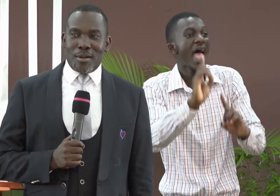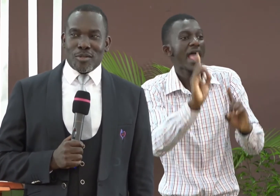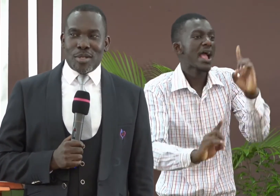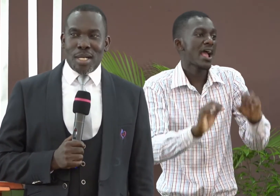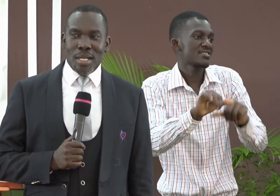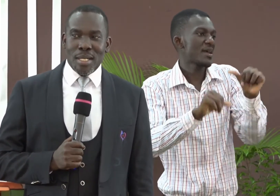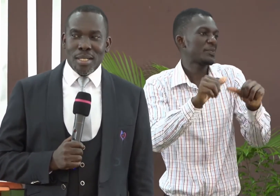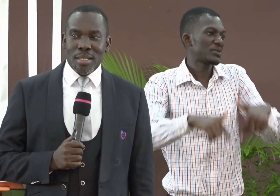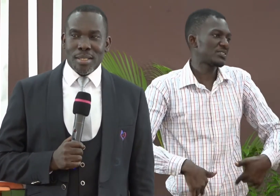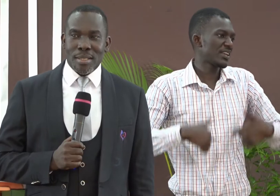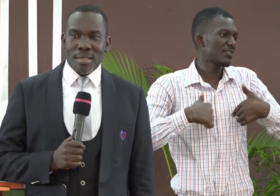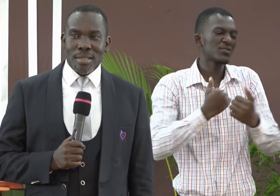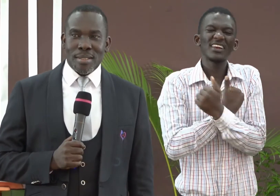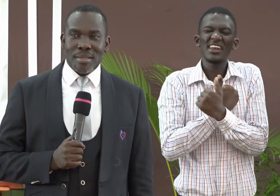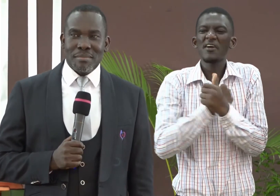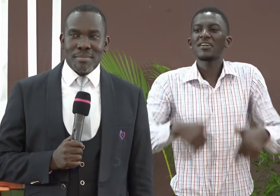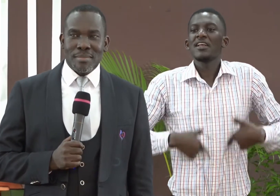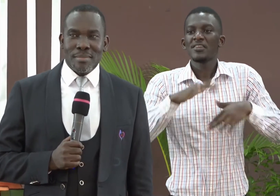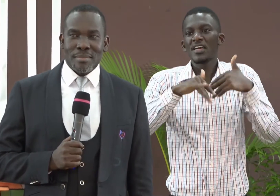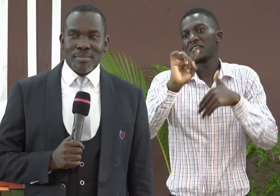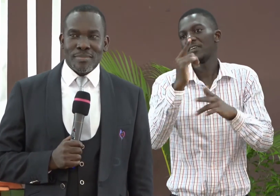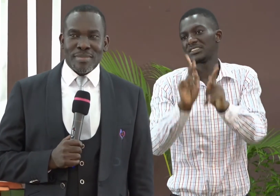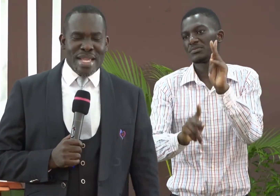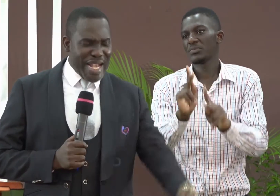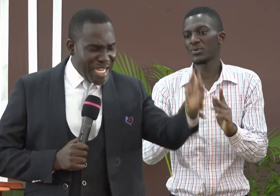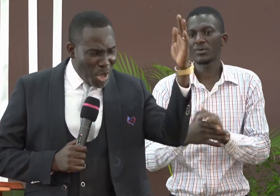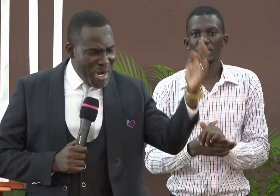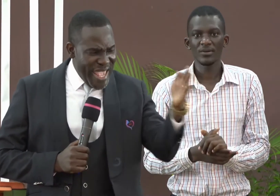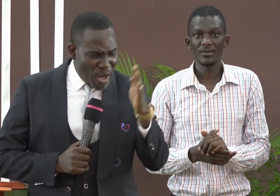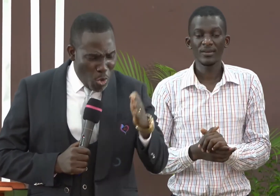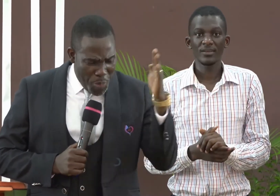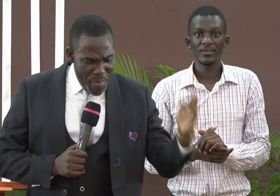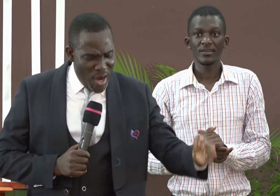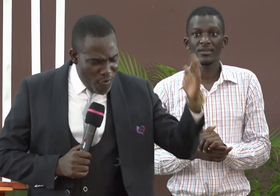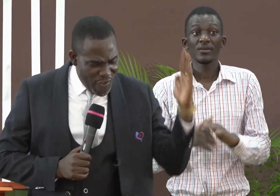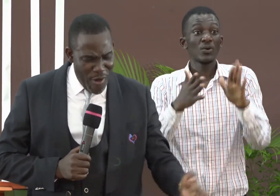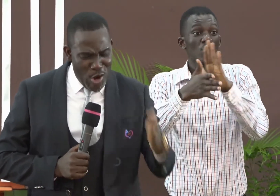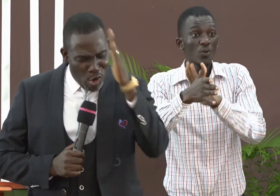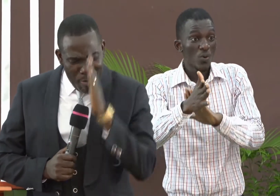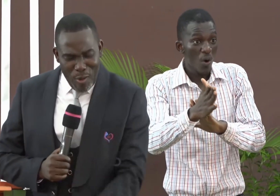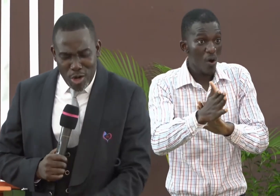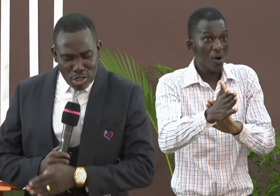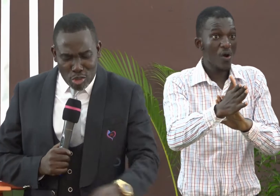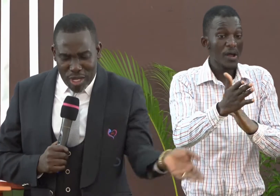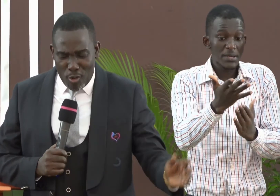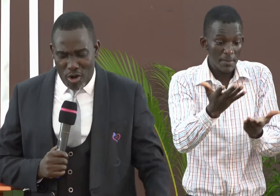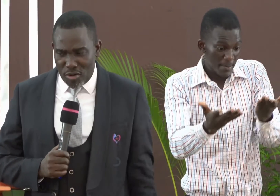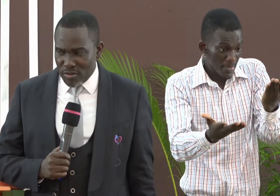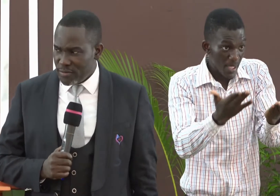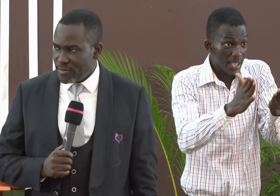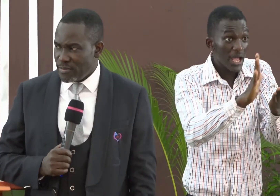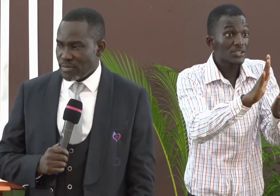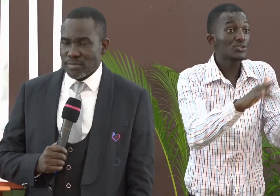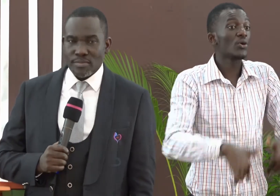n'okusinga abaakusooka. And for you, you are contending and saying, I love life better than even those that can